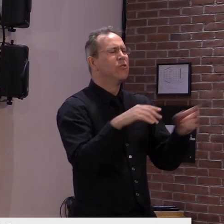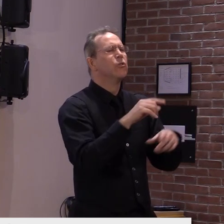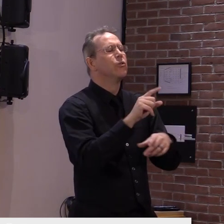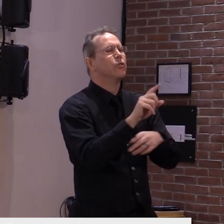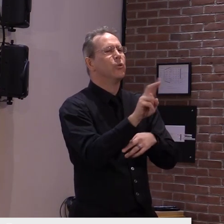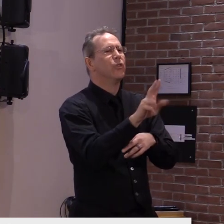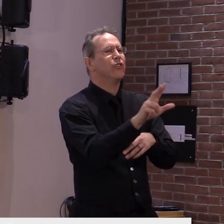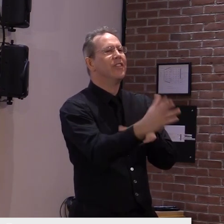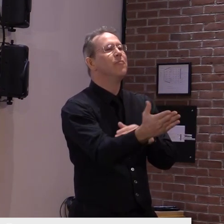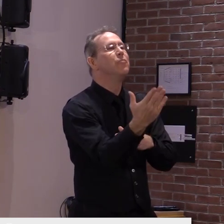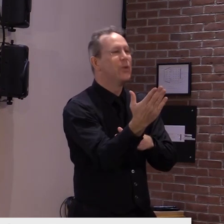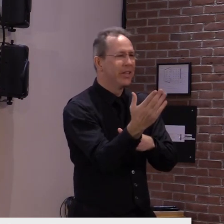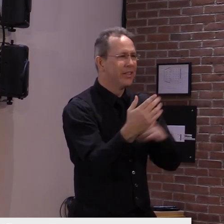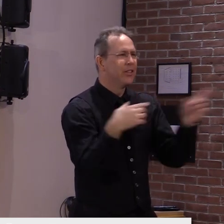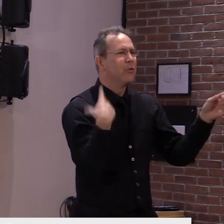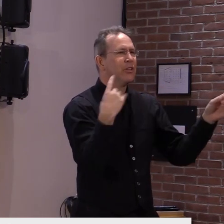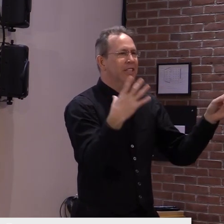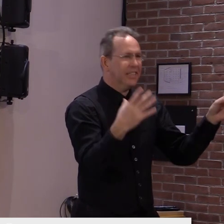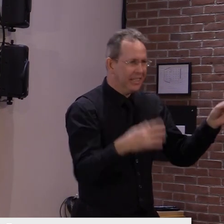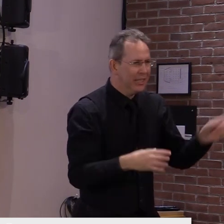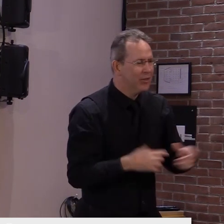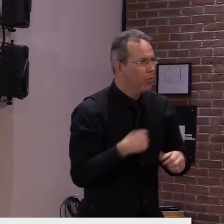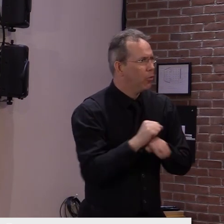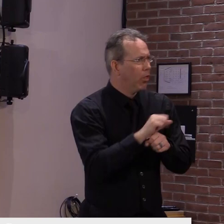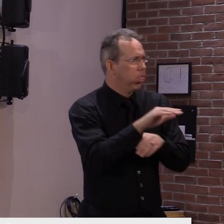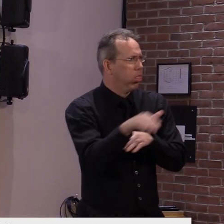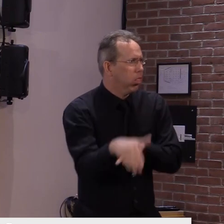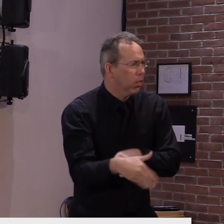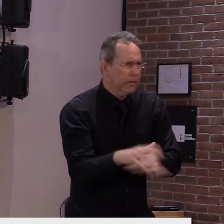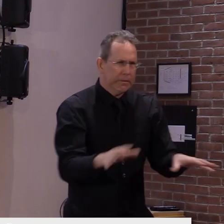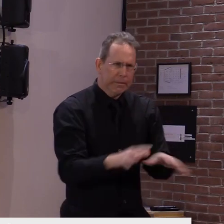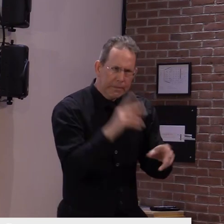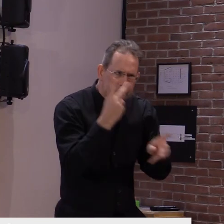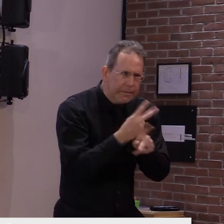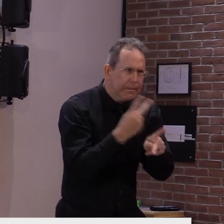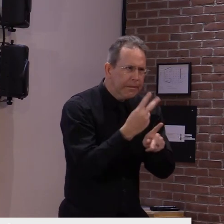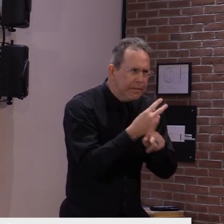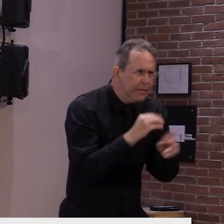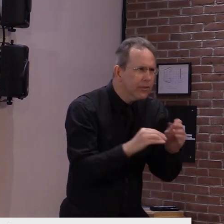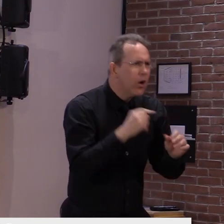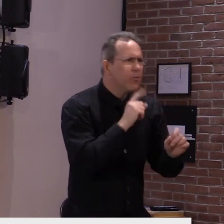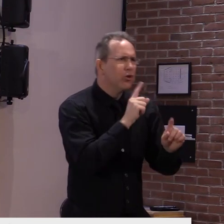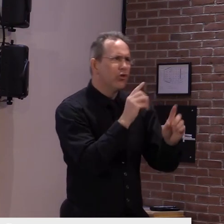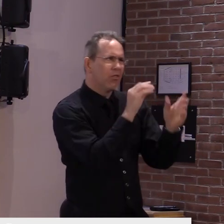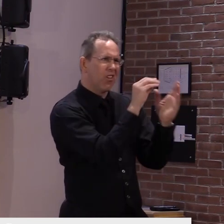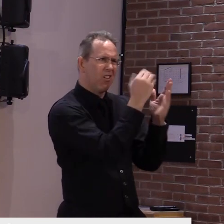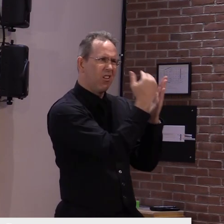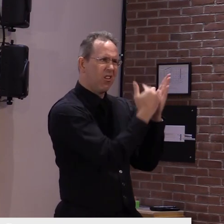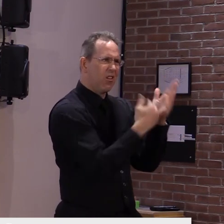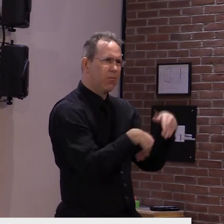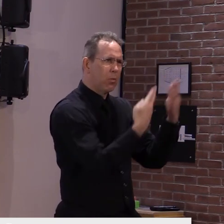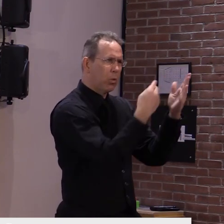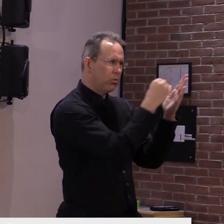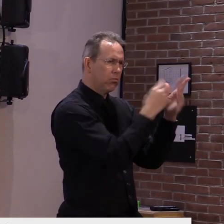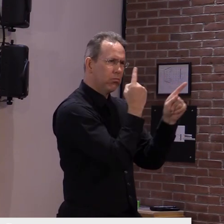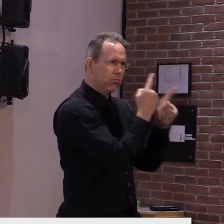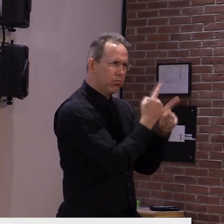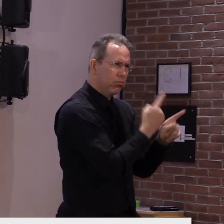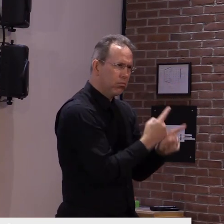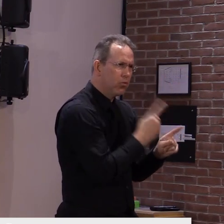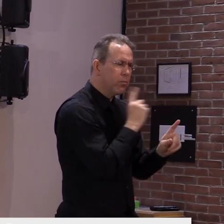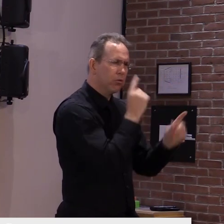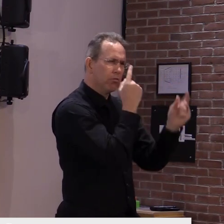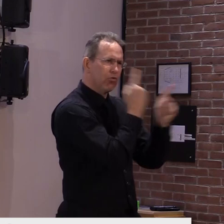the path is very, very good. I'll preside over a lot of that debate as President Pro